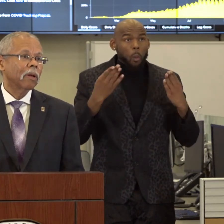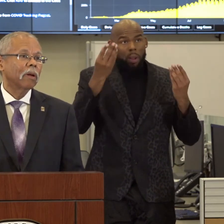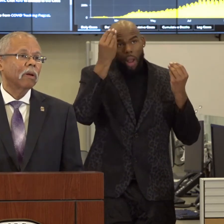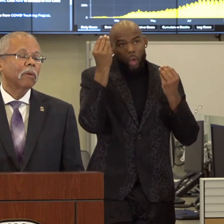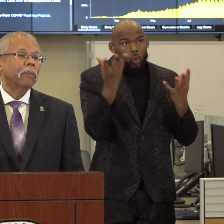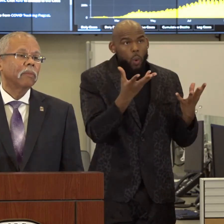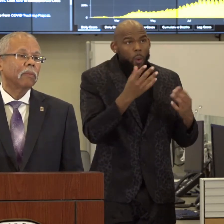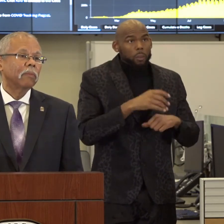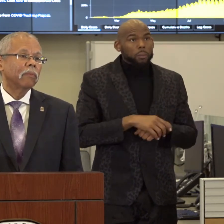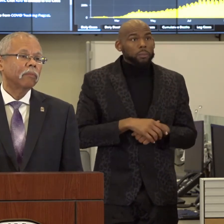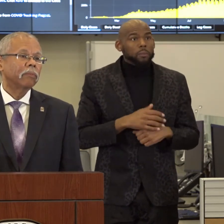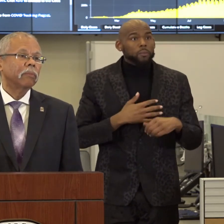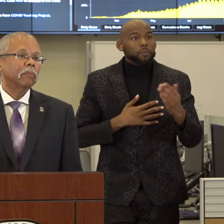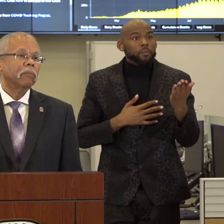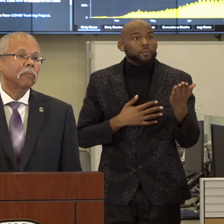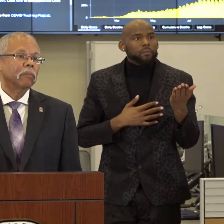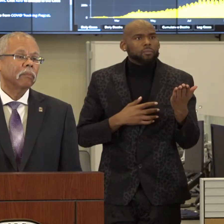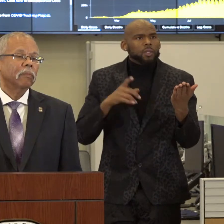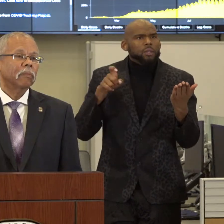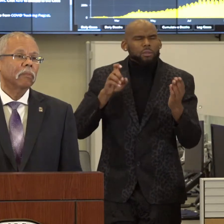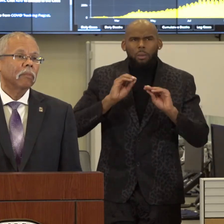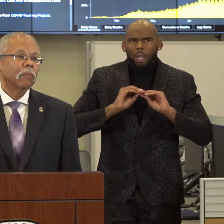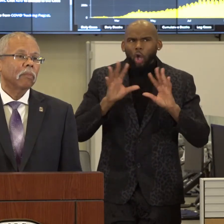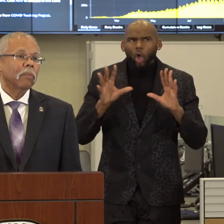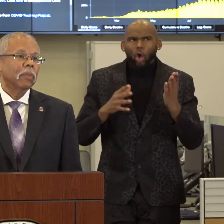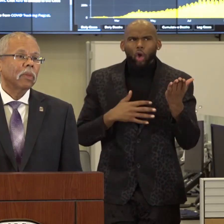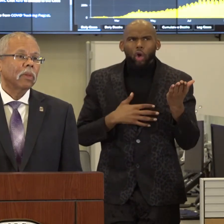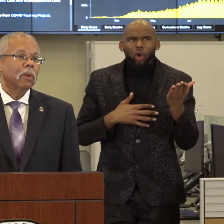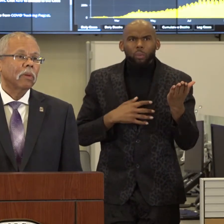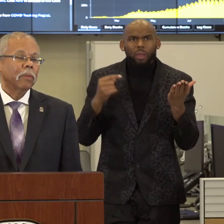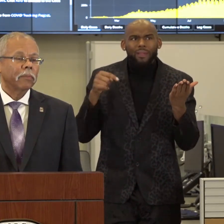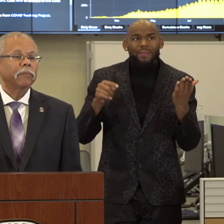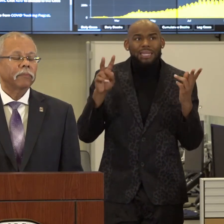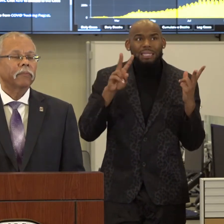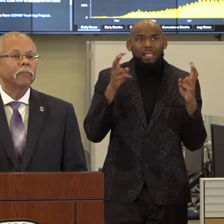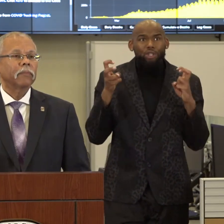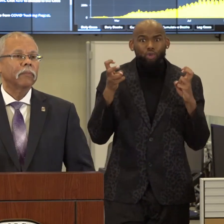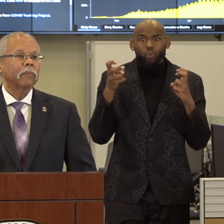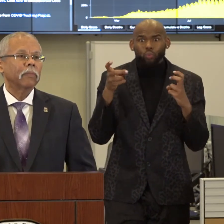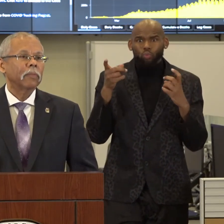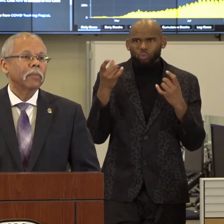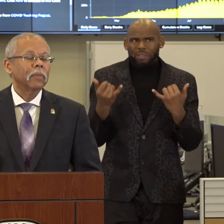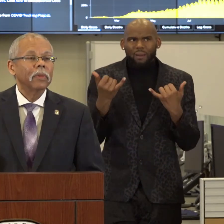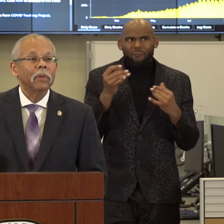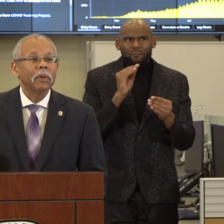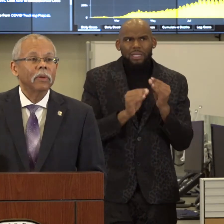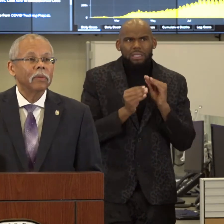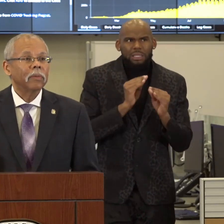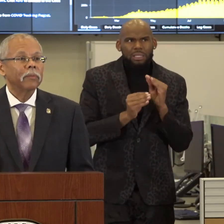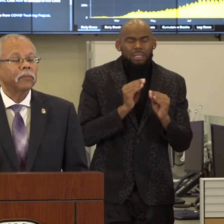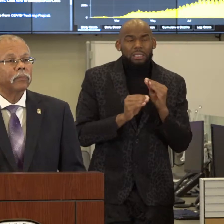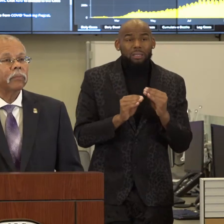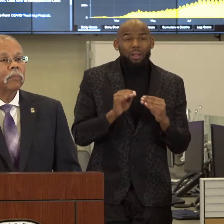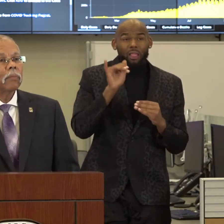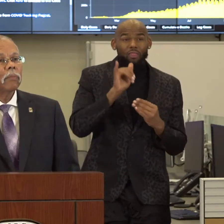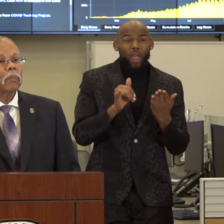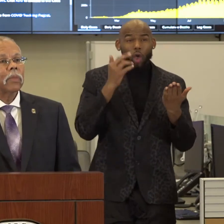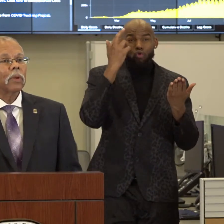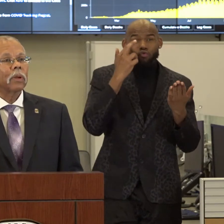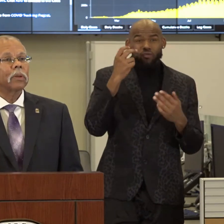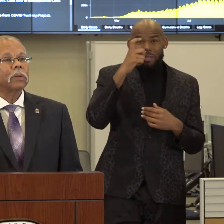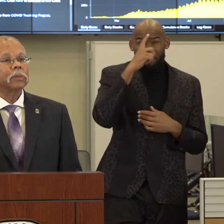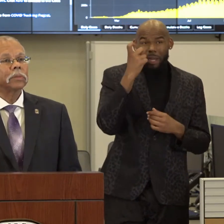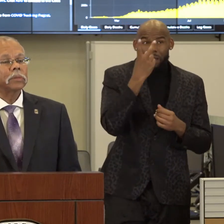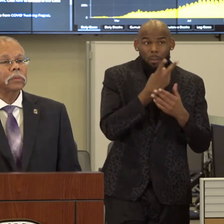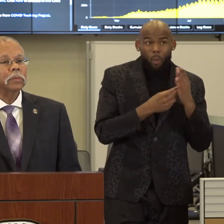So to be clear, how this thing happened, this issue that you're now correcting, was because of both